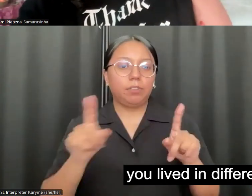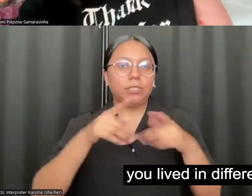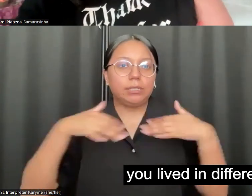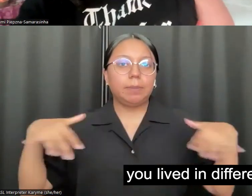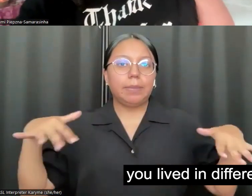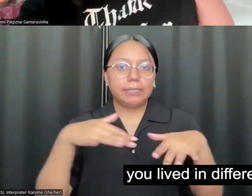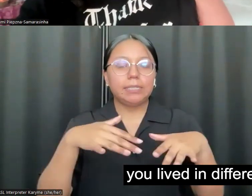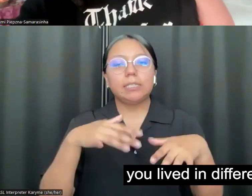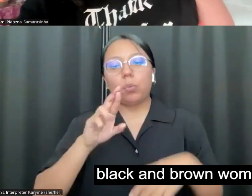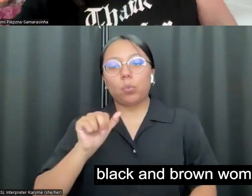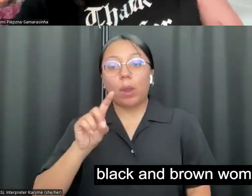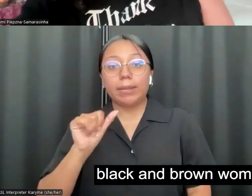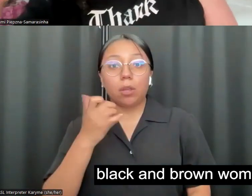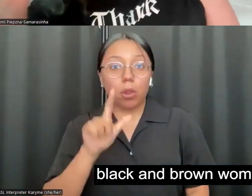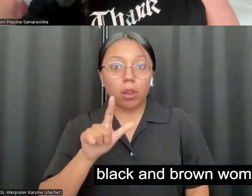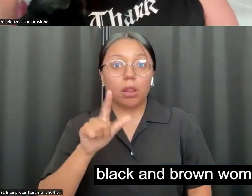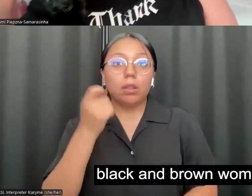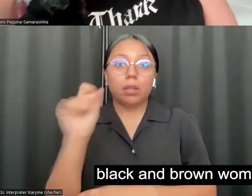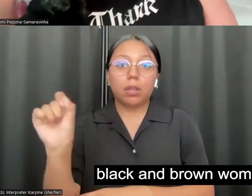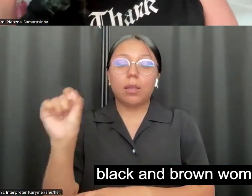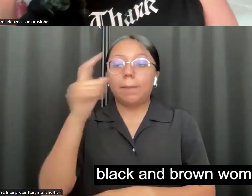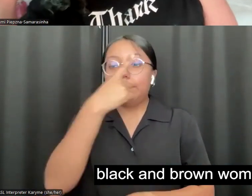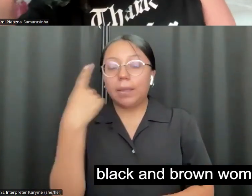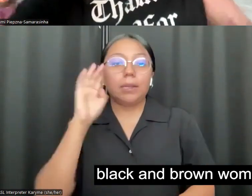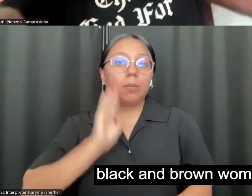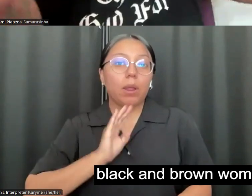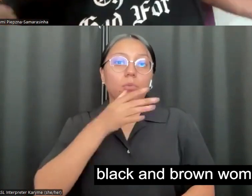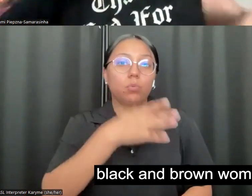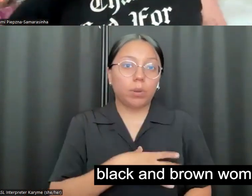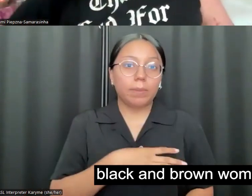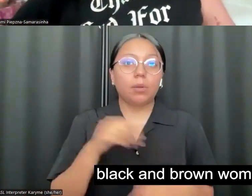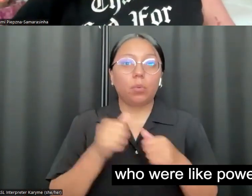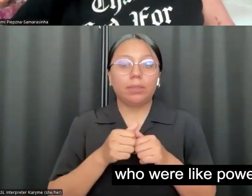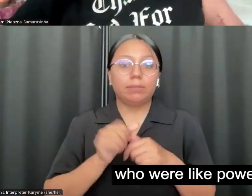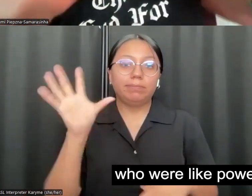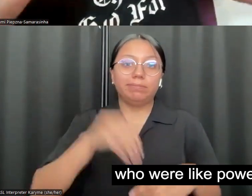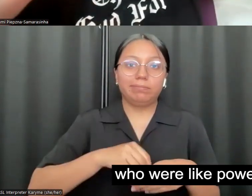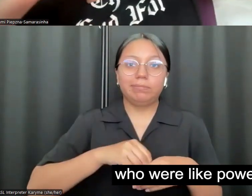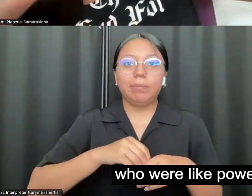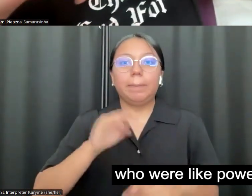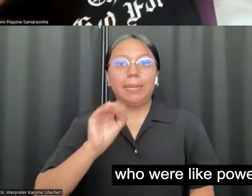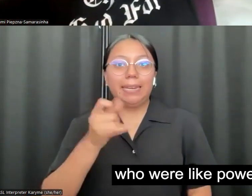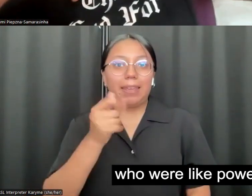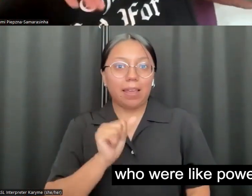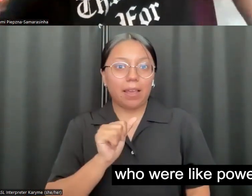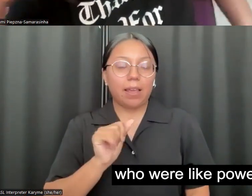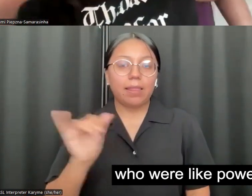women, um, doing like zines and blogs and media work who were like, ooh, like power of an ice monkey, let's connect, where it was just like